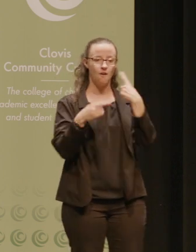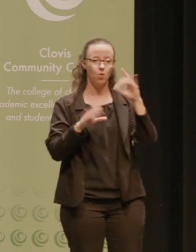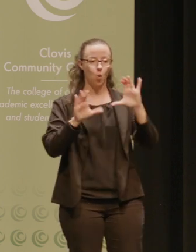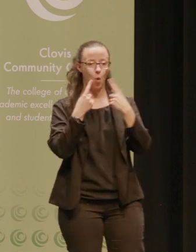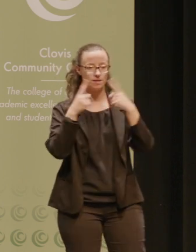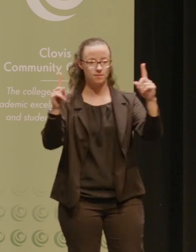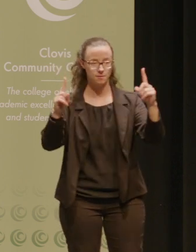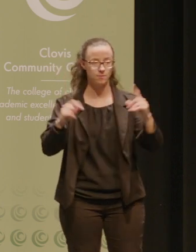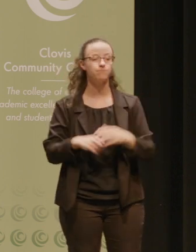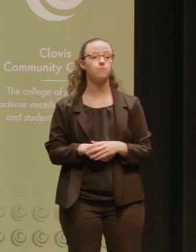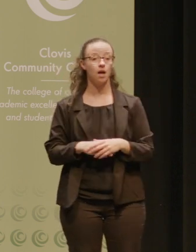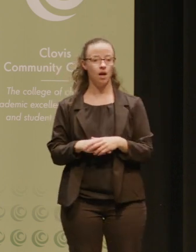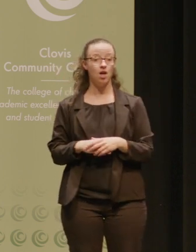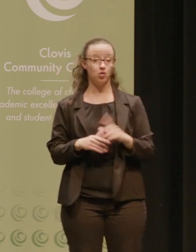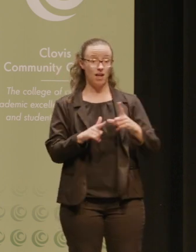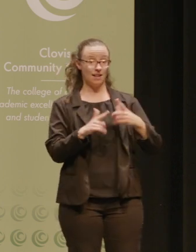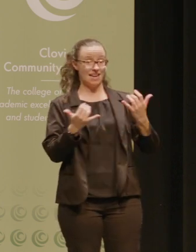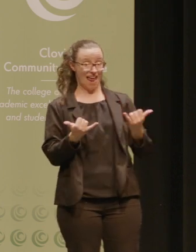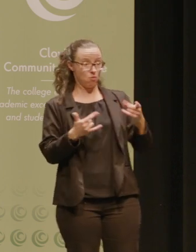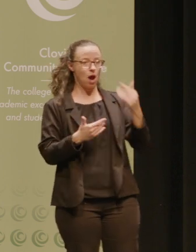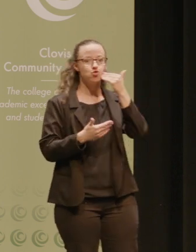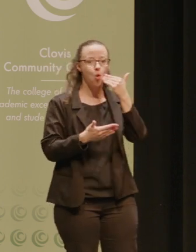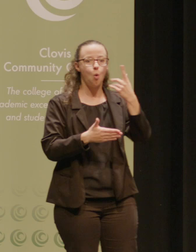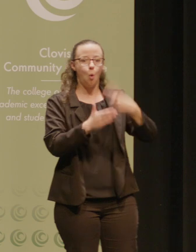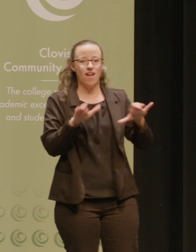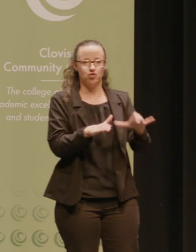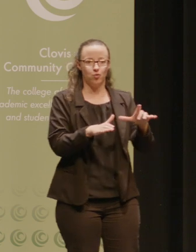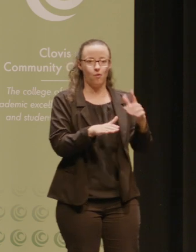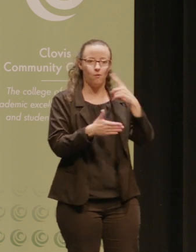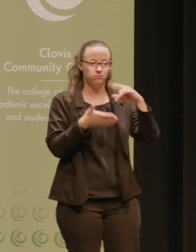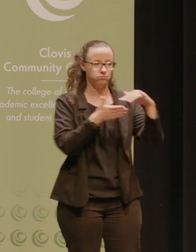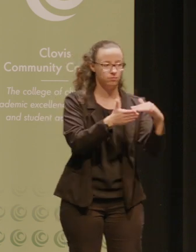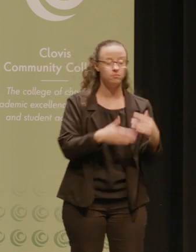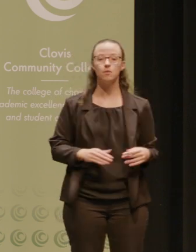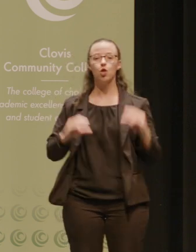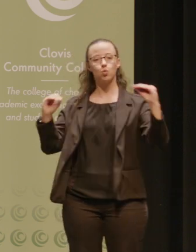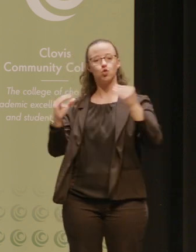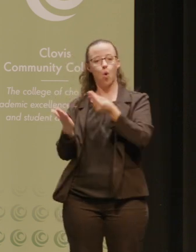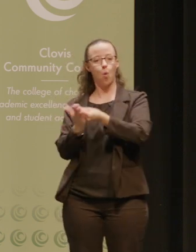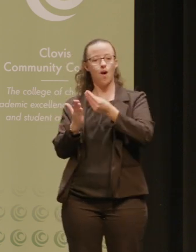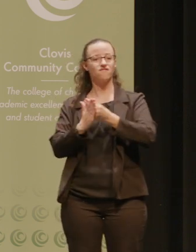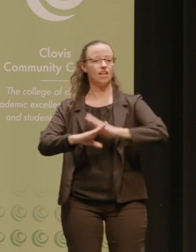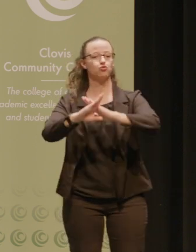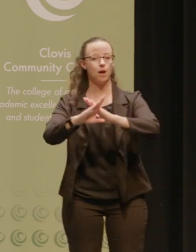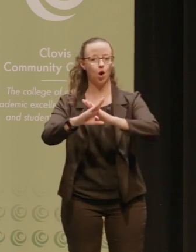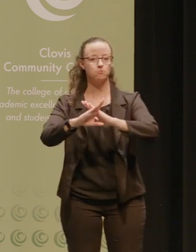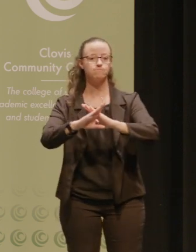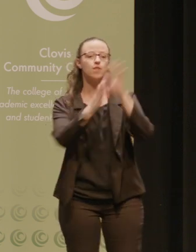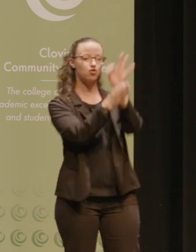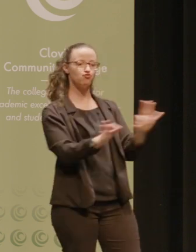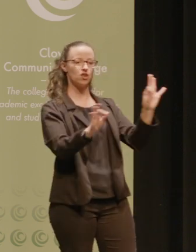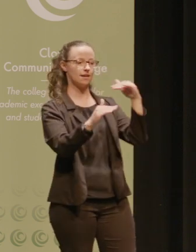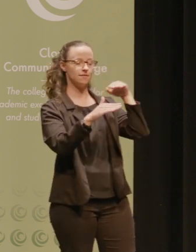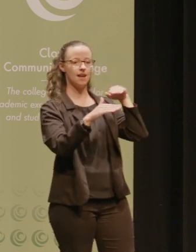course, and that the hard work was up to them. They didn't have a financial barrier to get to that content. It was available to each